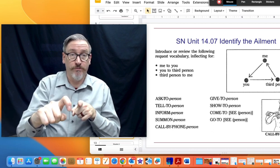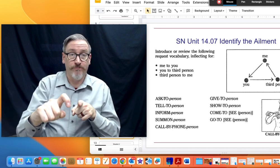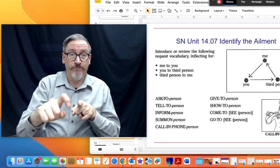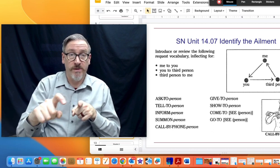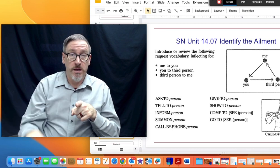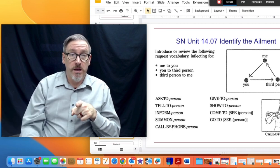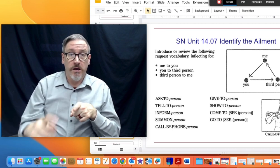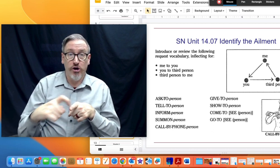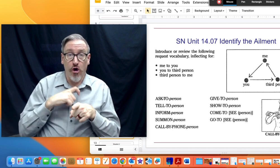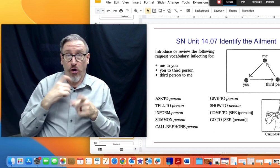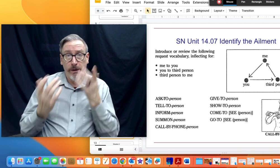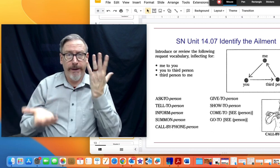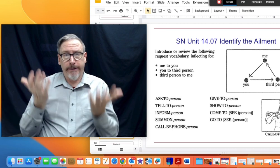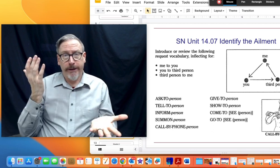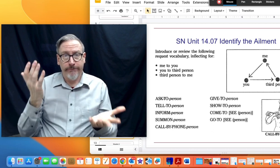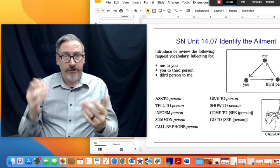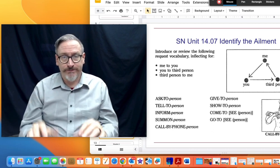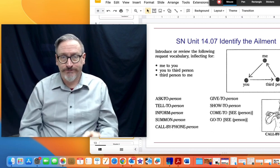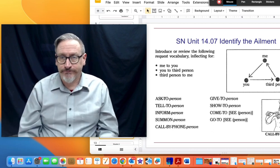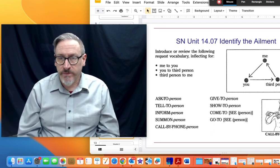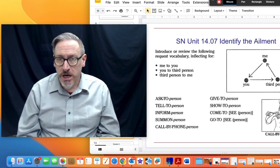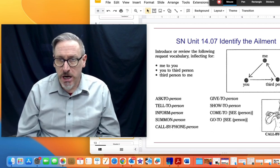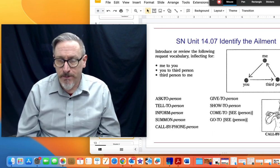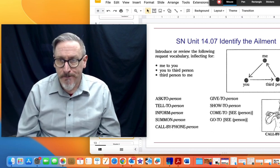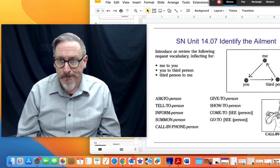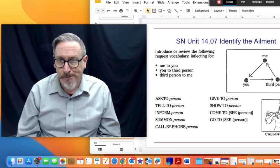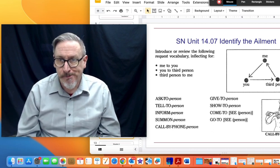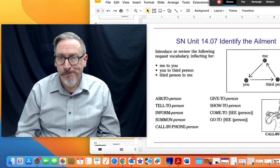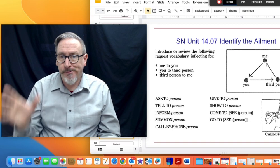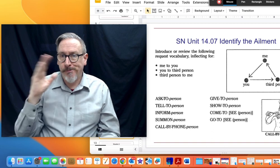you. Call me maybe.